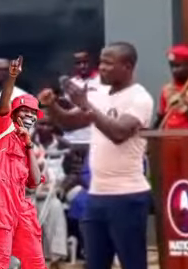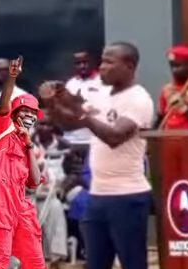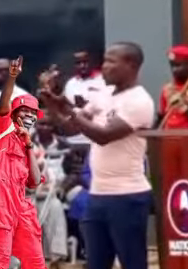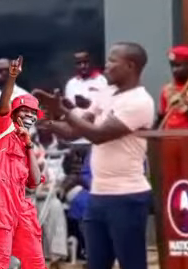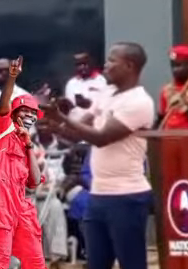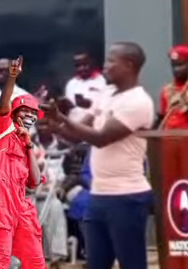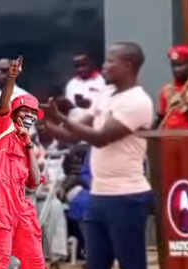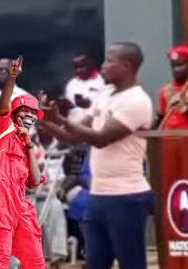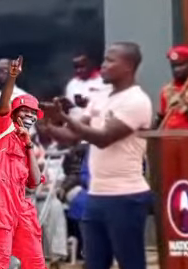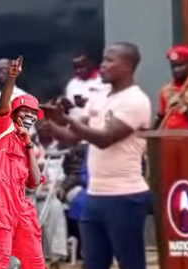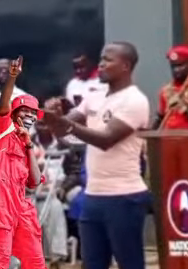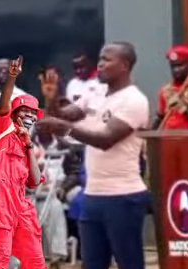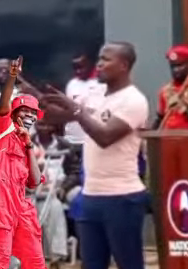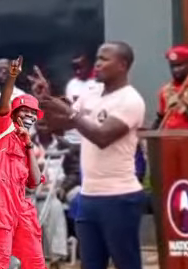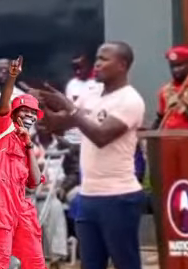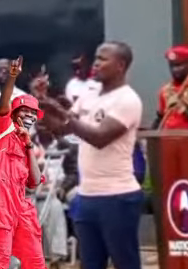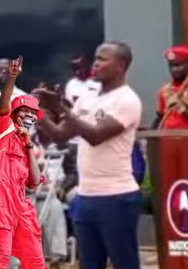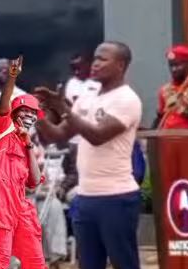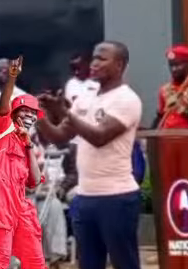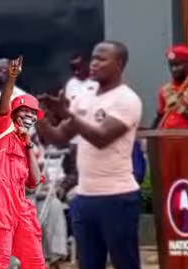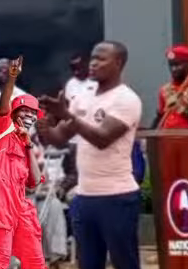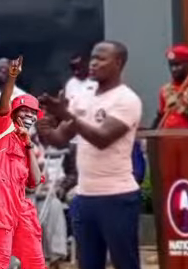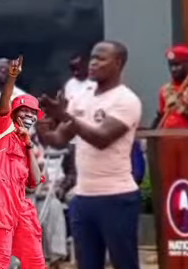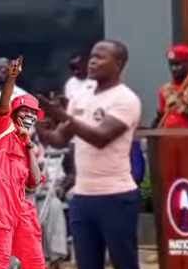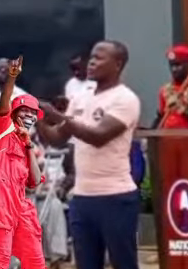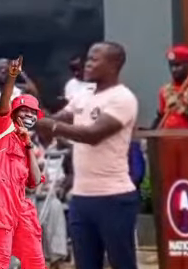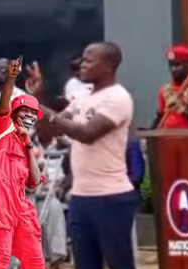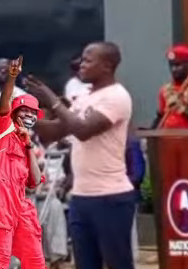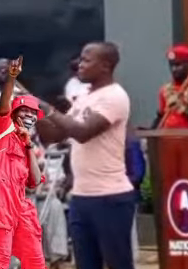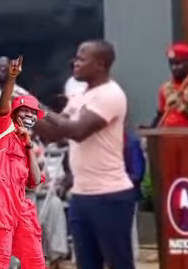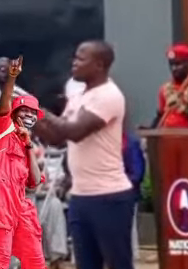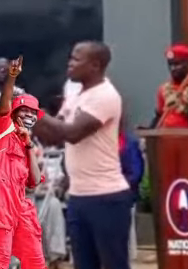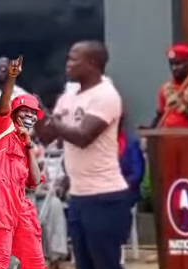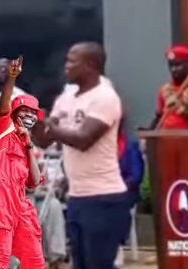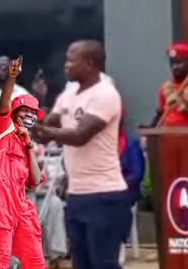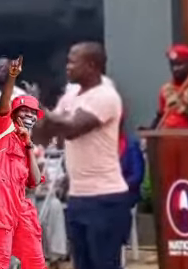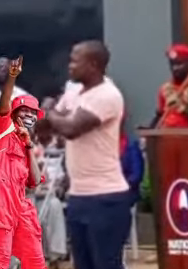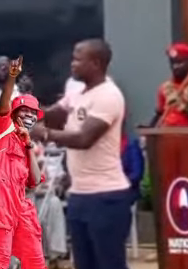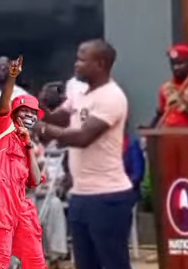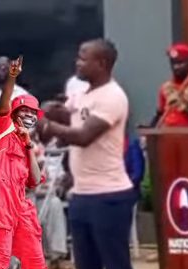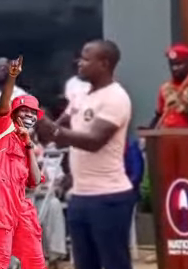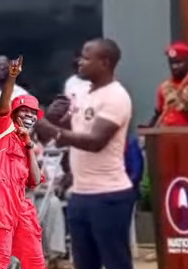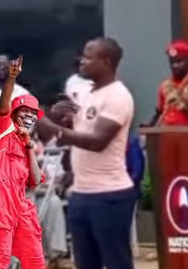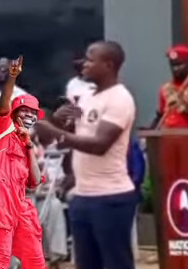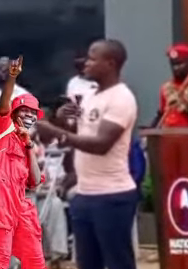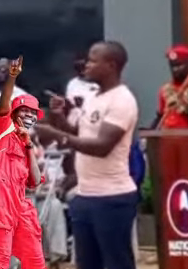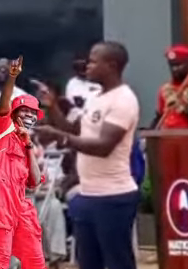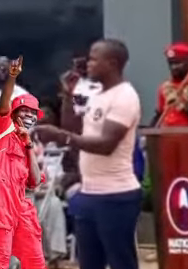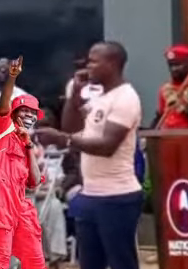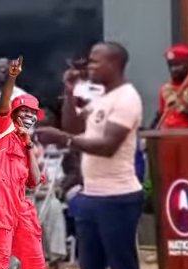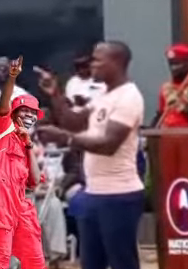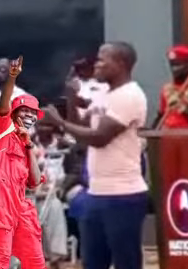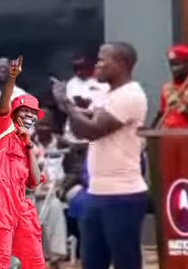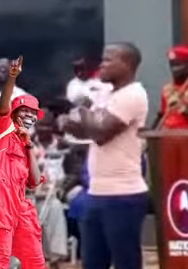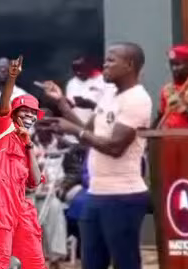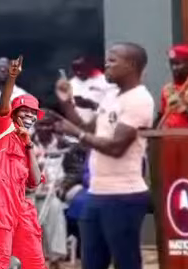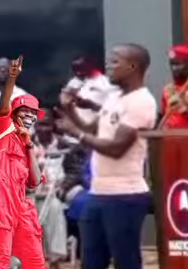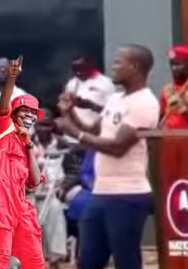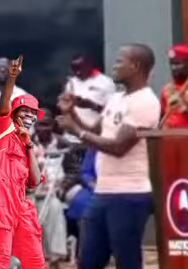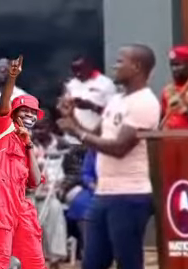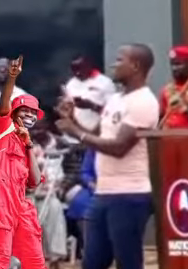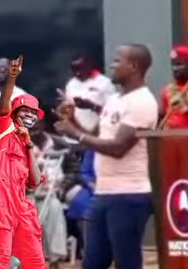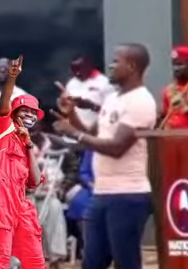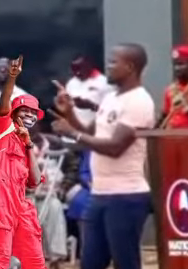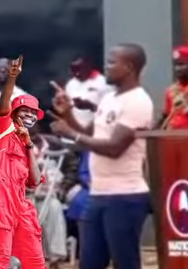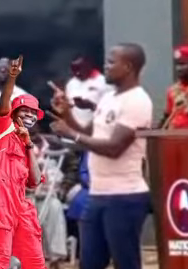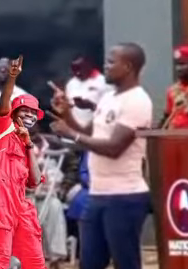the Ugandans, the so-called people with disabilities. I don't think you are with disabilities. I